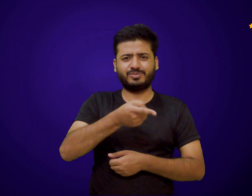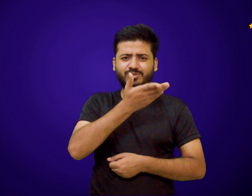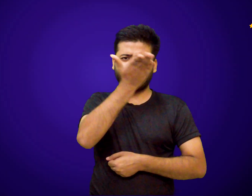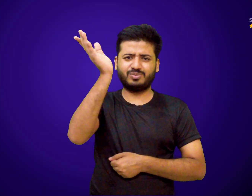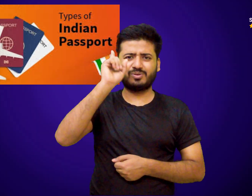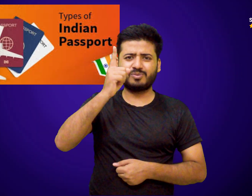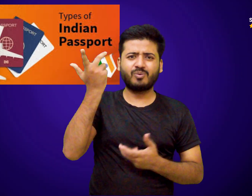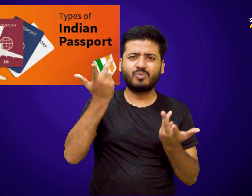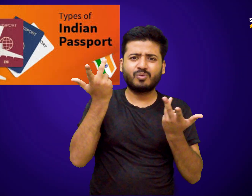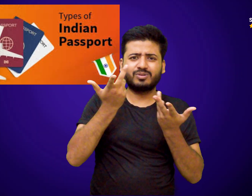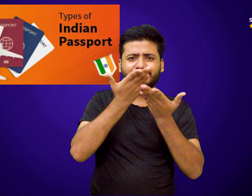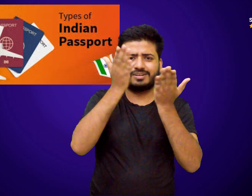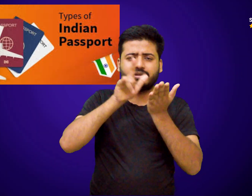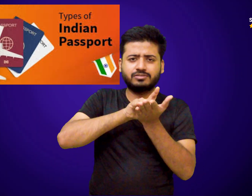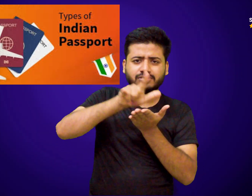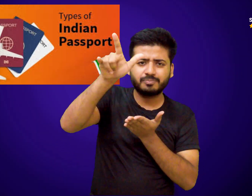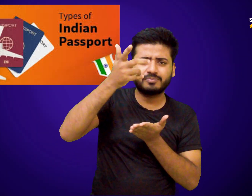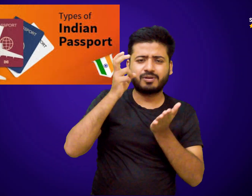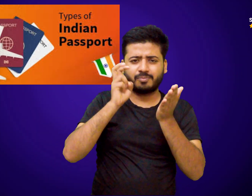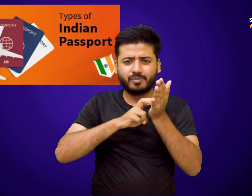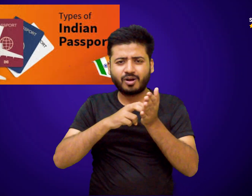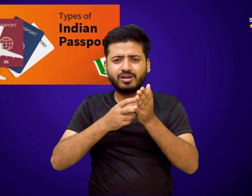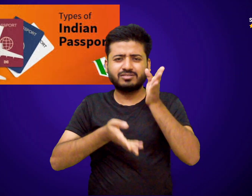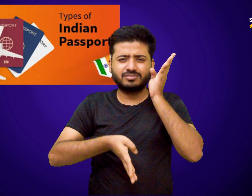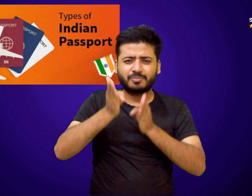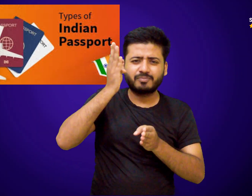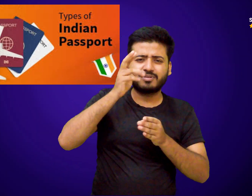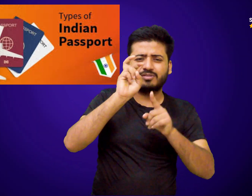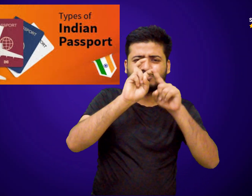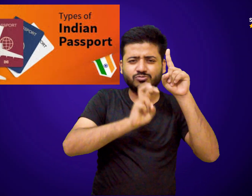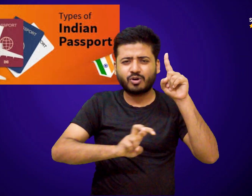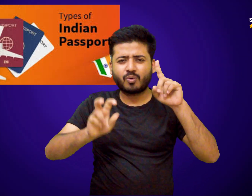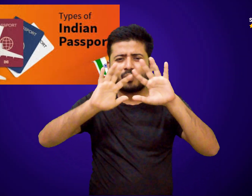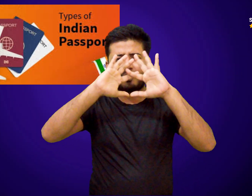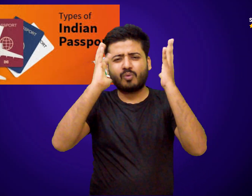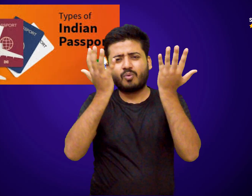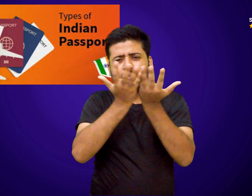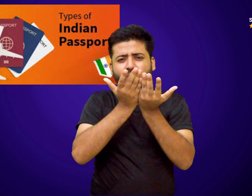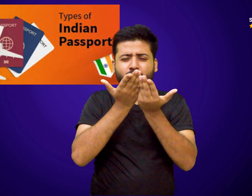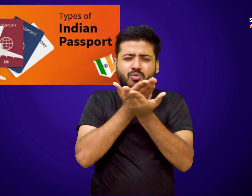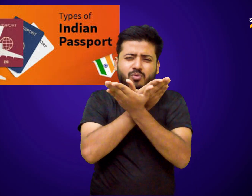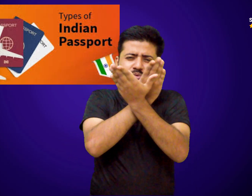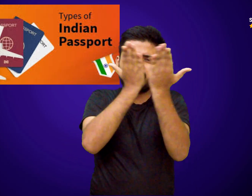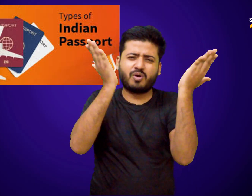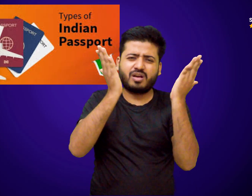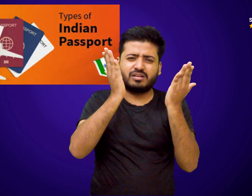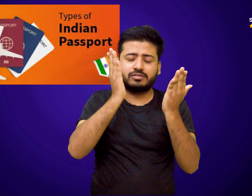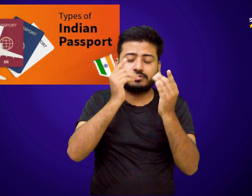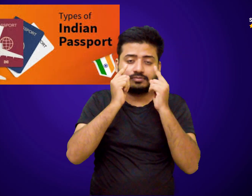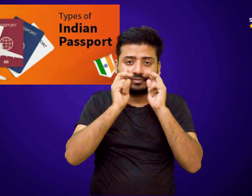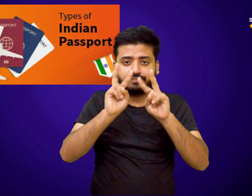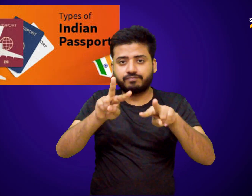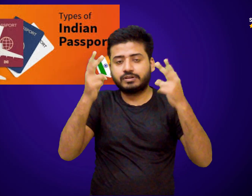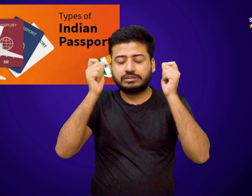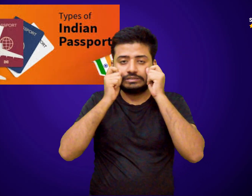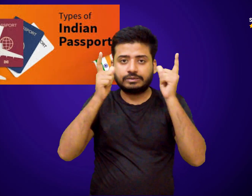India Passport Book Colors. Indian passports come in different colors, which denote the holder's status and the purpose of their